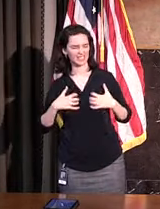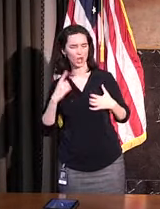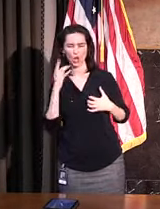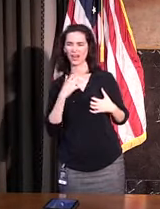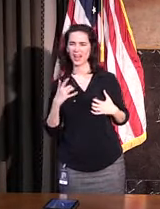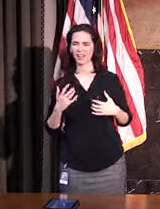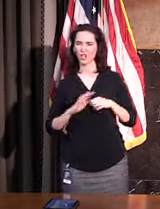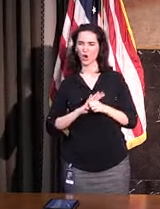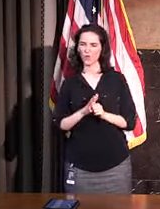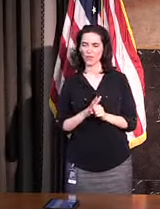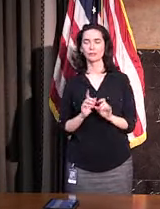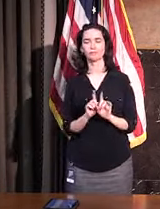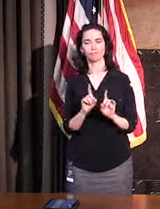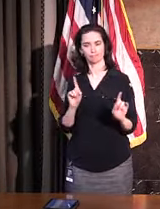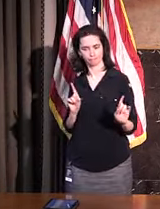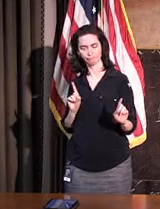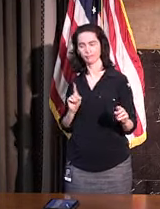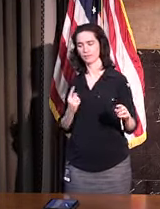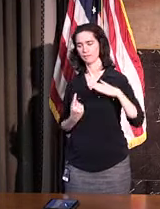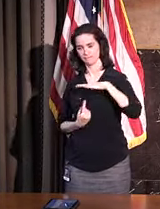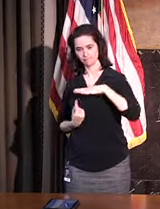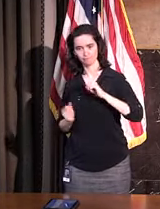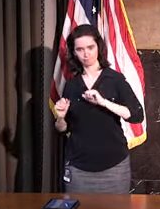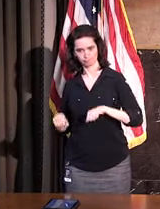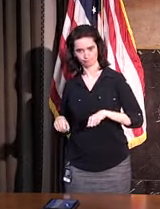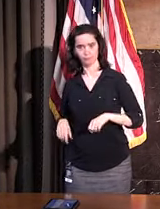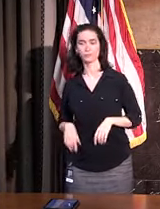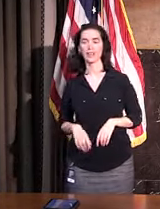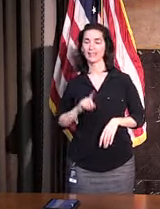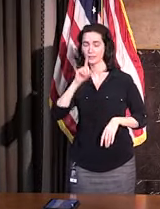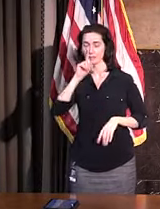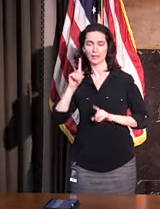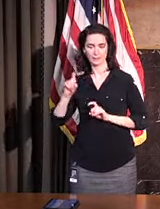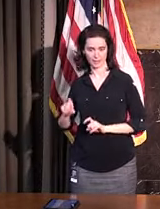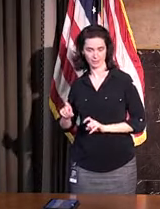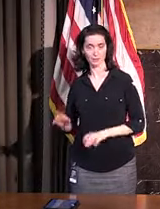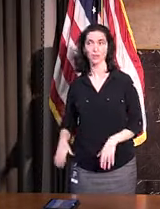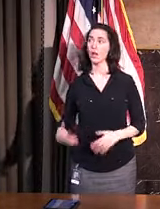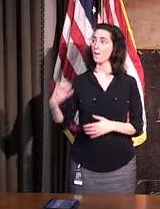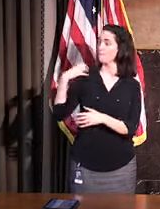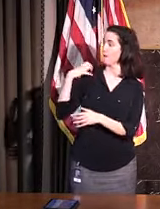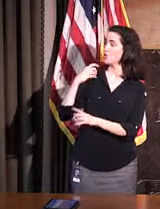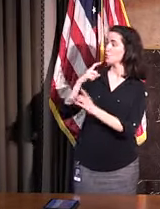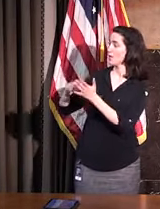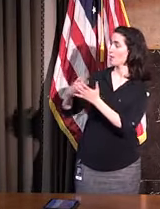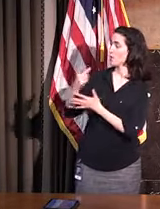Continue to follow whatever guidance your employer issues for that workplace setting.